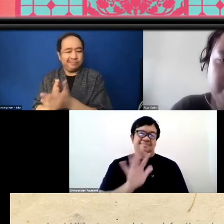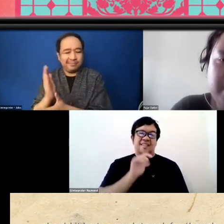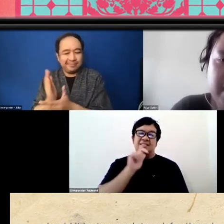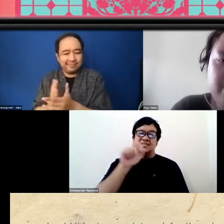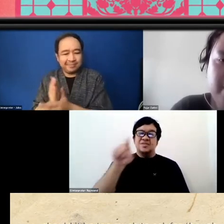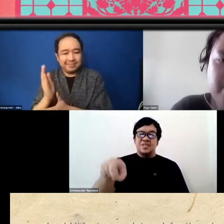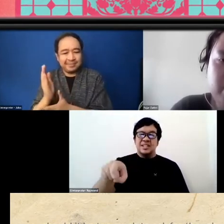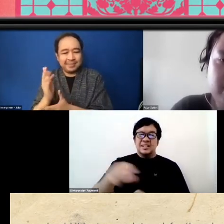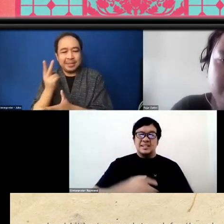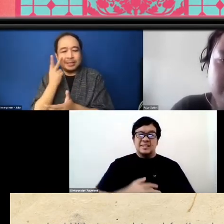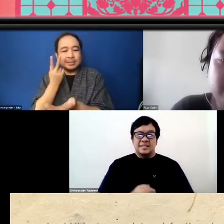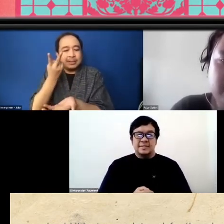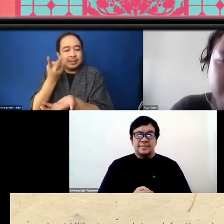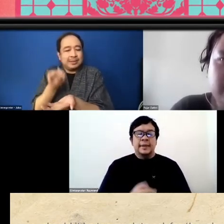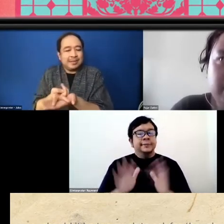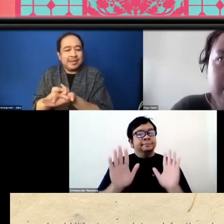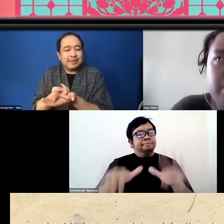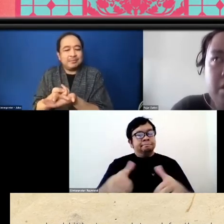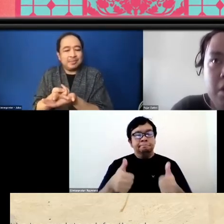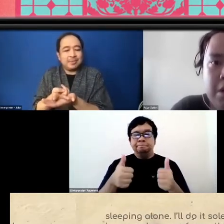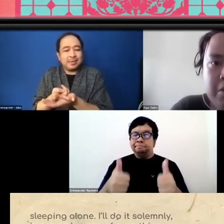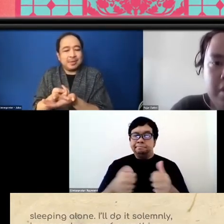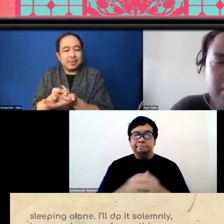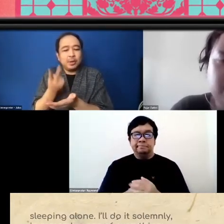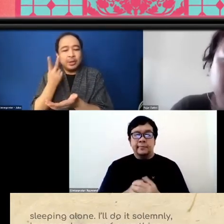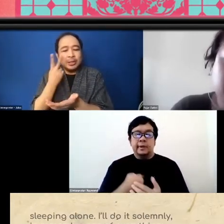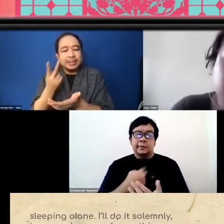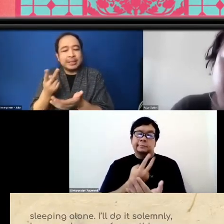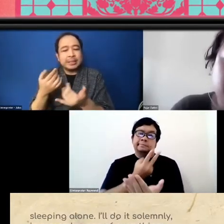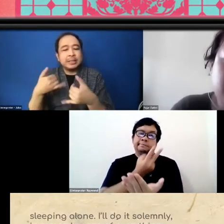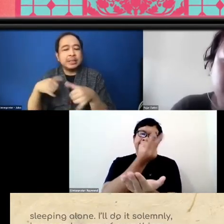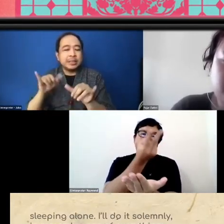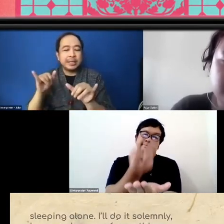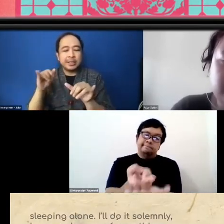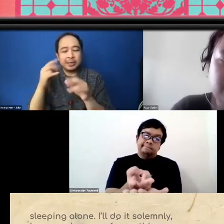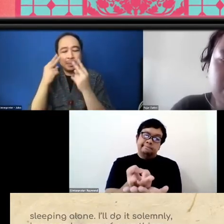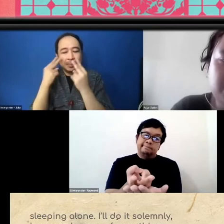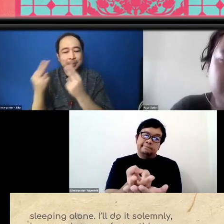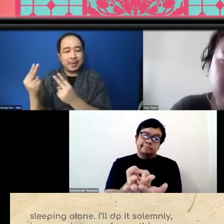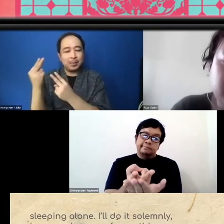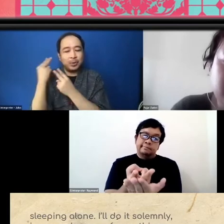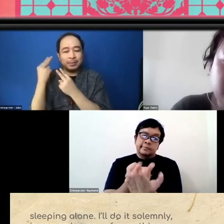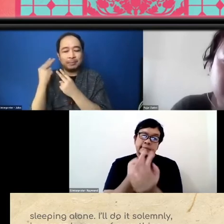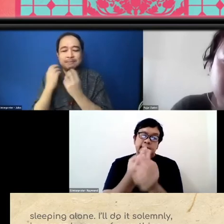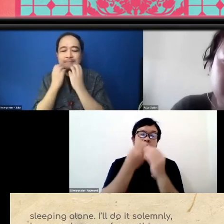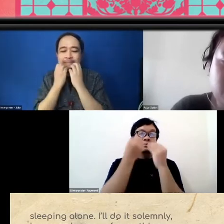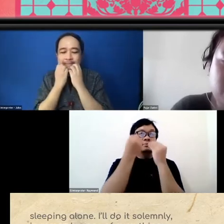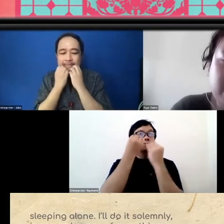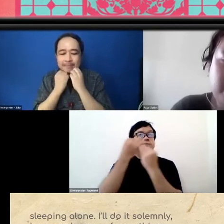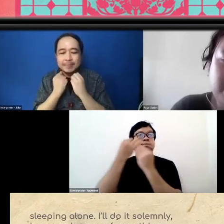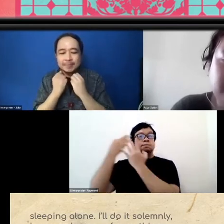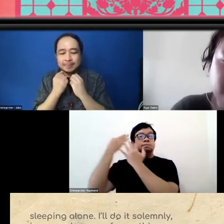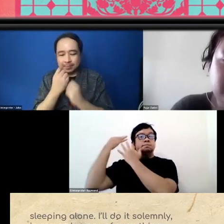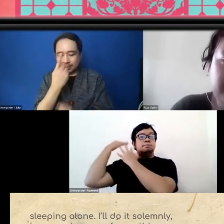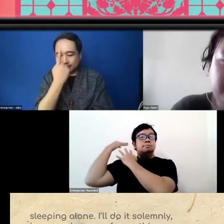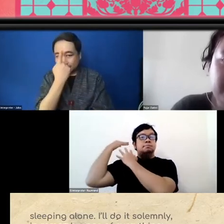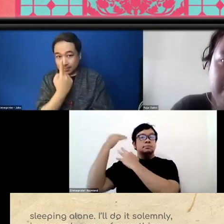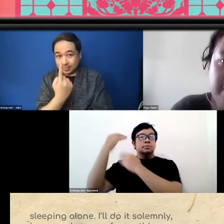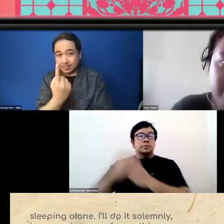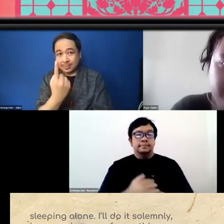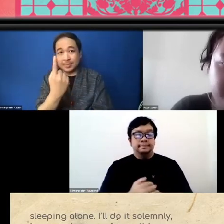another bed of memory, sleeping alone. I'll do it solemnly, in remembrance